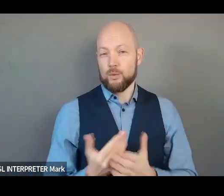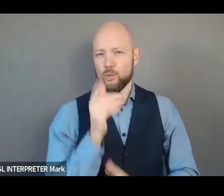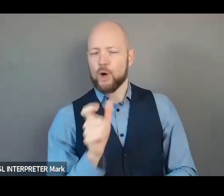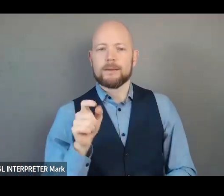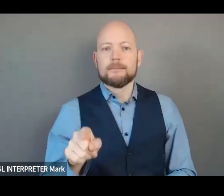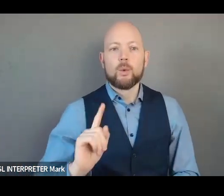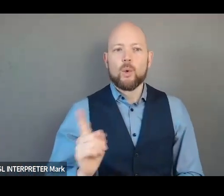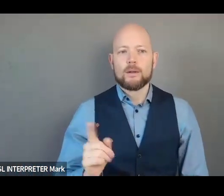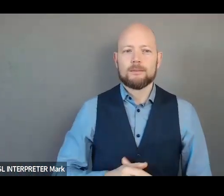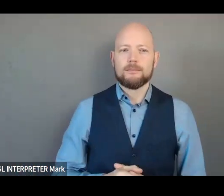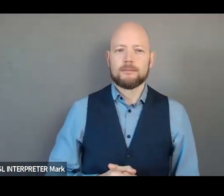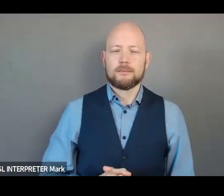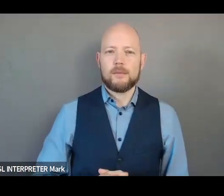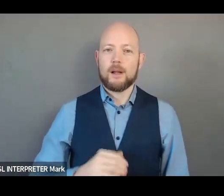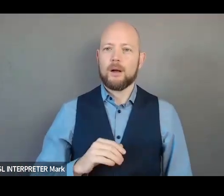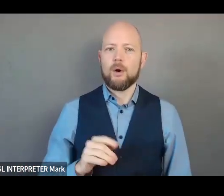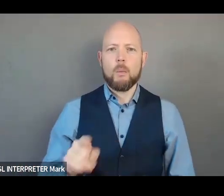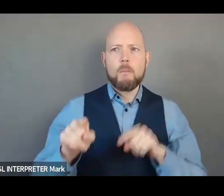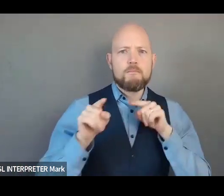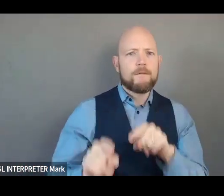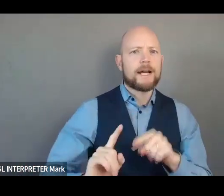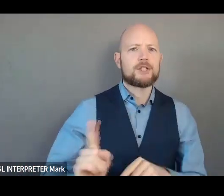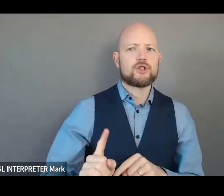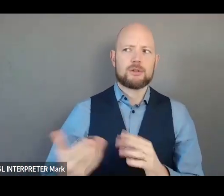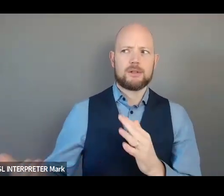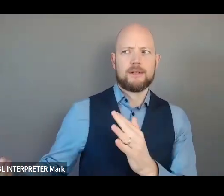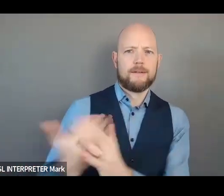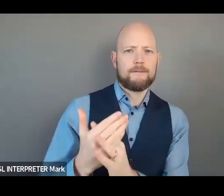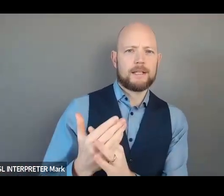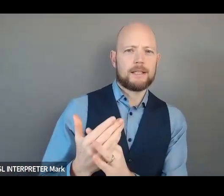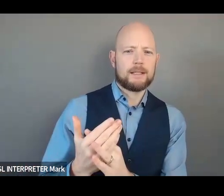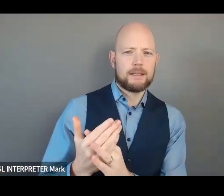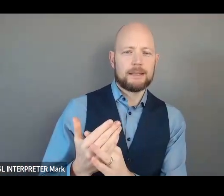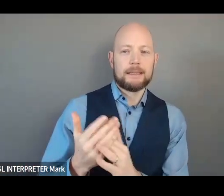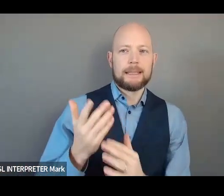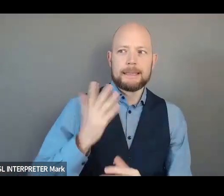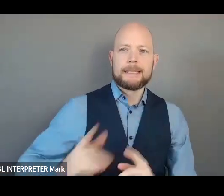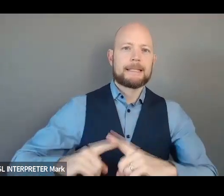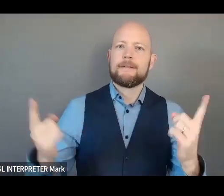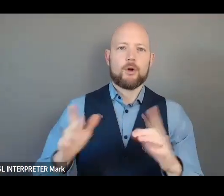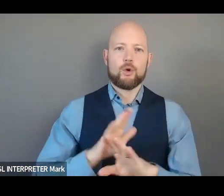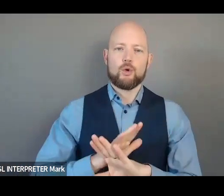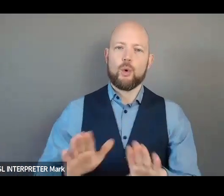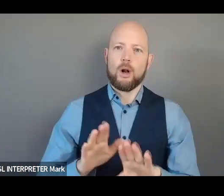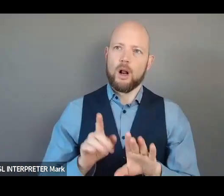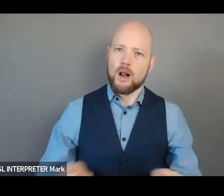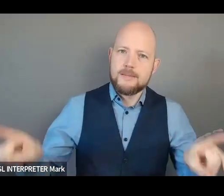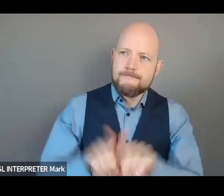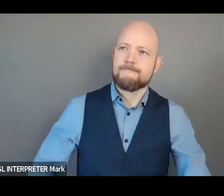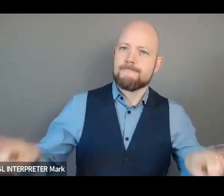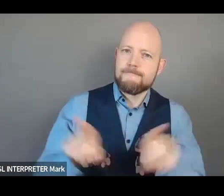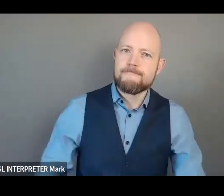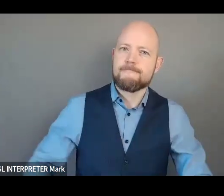working environments, we can't engage in interventions that actually just reinforce the status quo. So if we